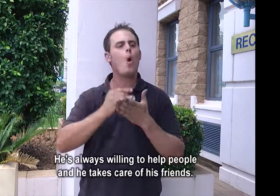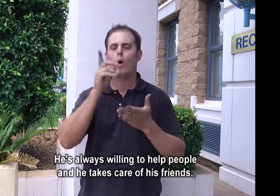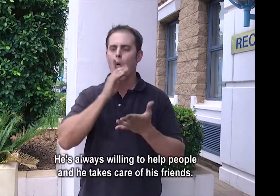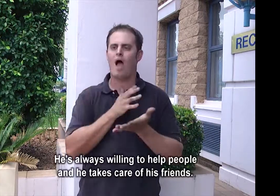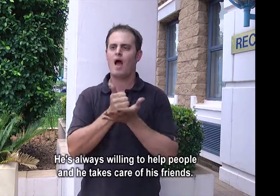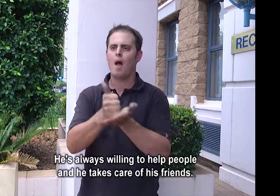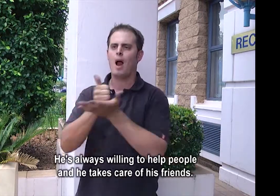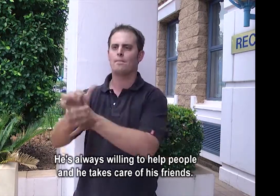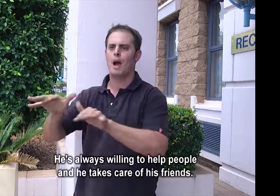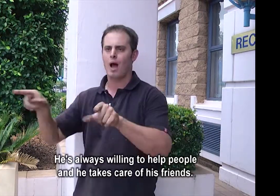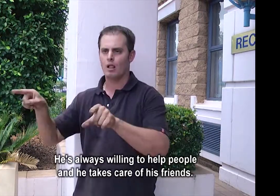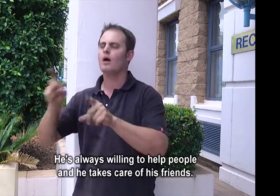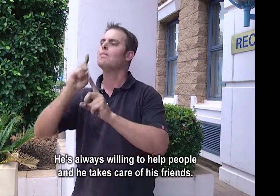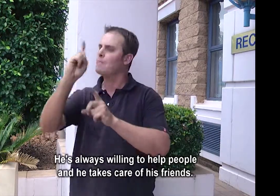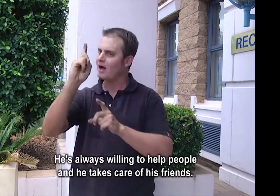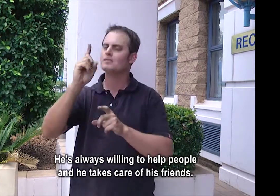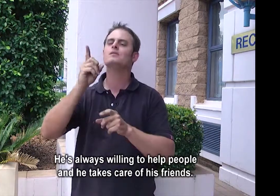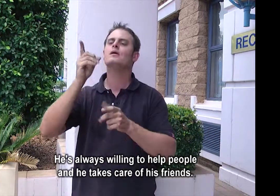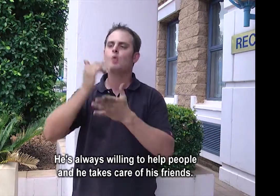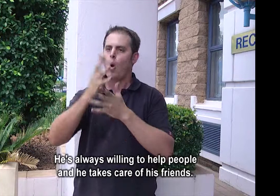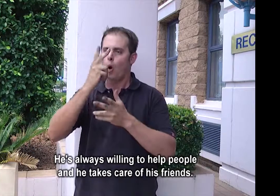He's always willing to help people, and he takes care of his friends.